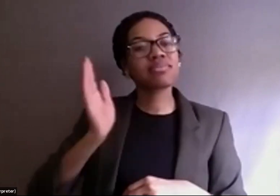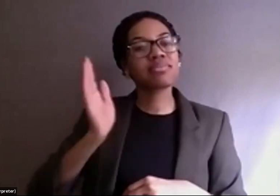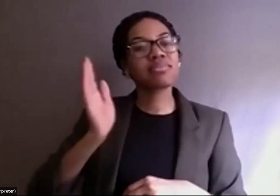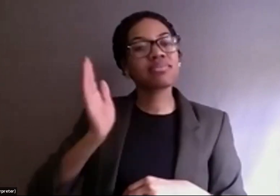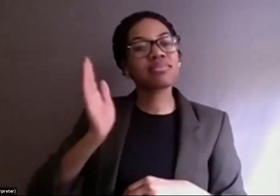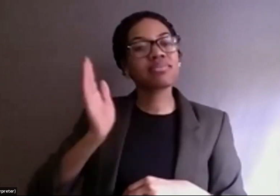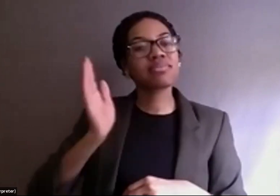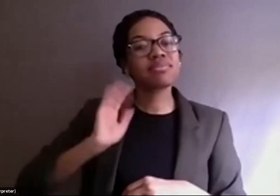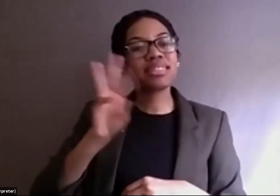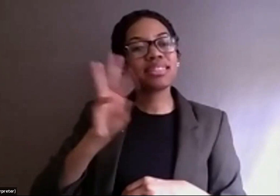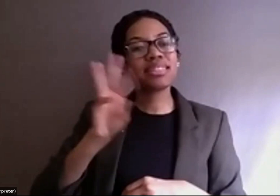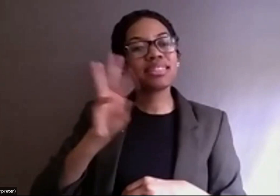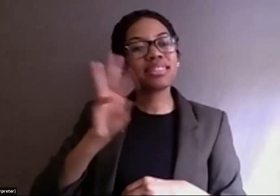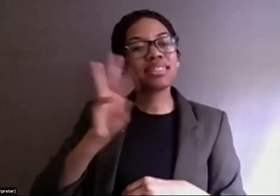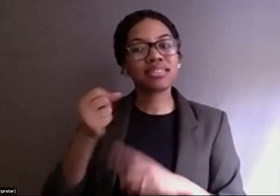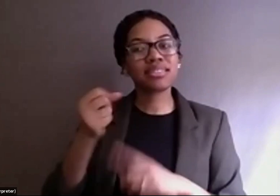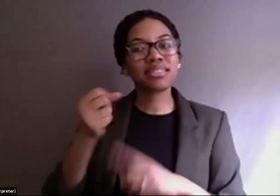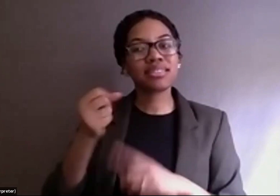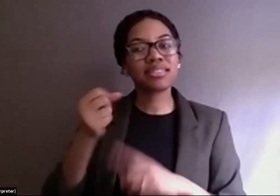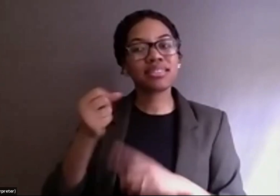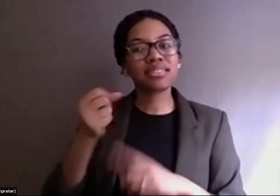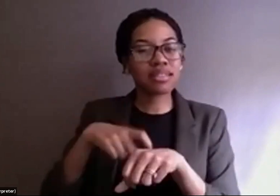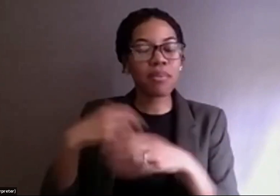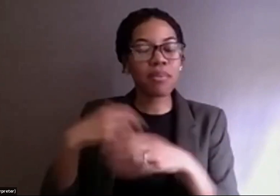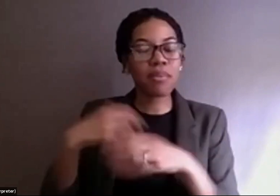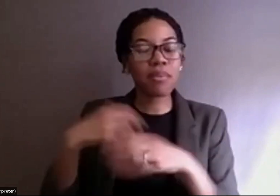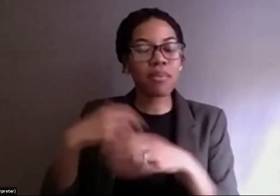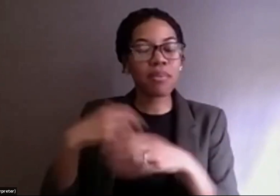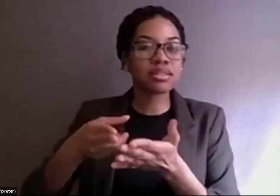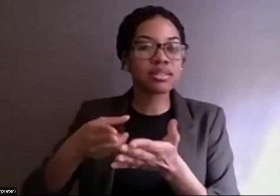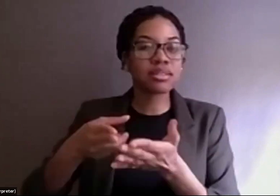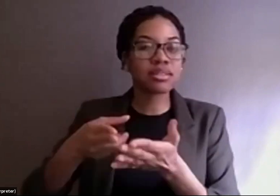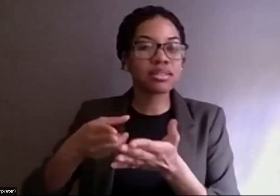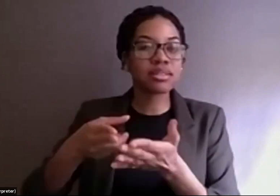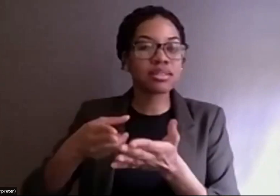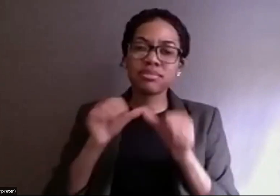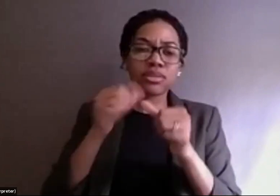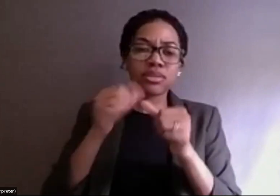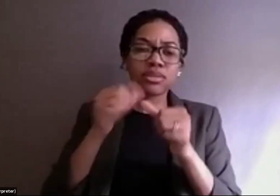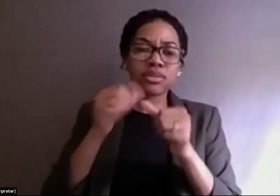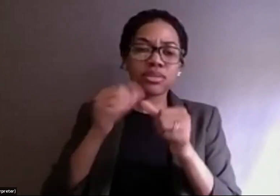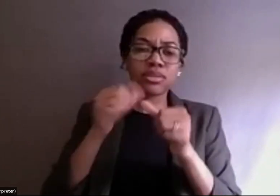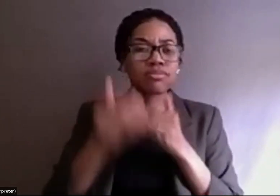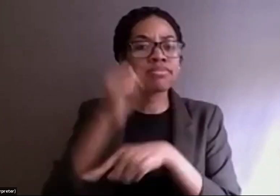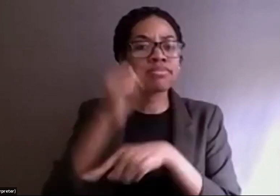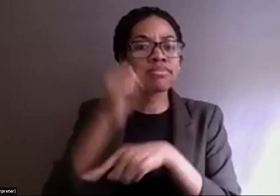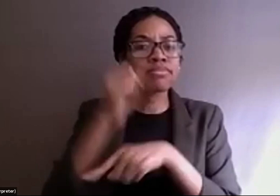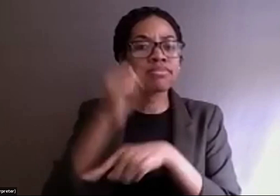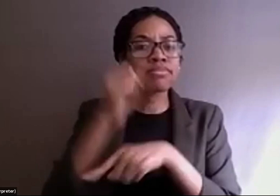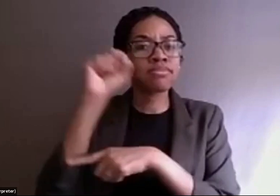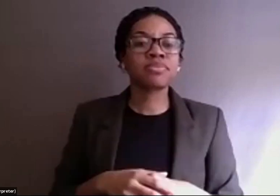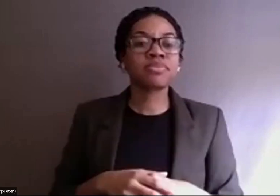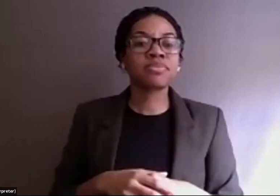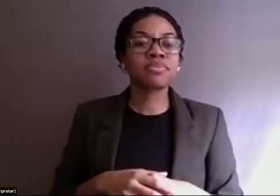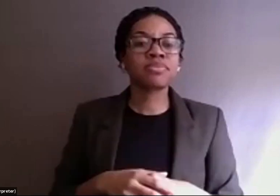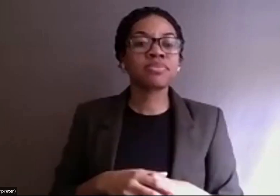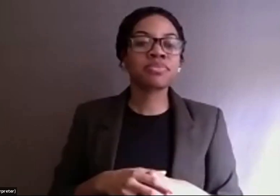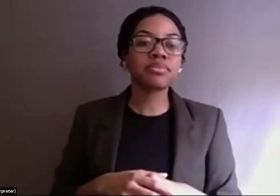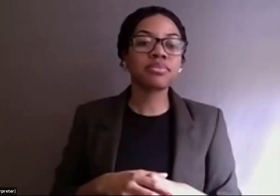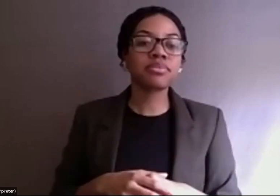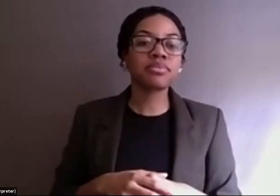did and what you are doing over the years. Now, one of the things that, talking about young people, one of the things that